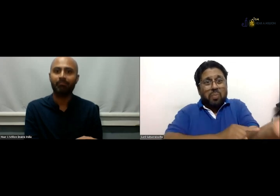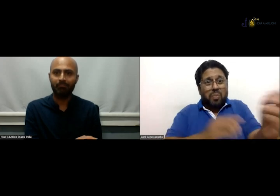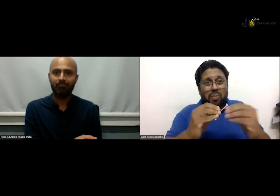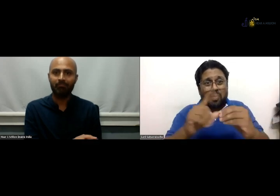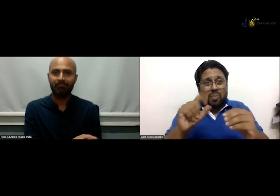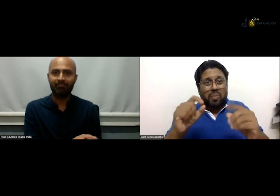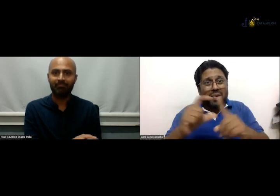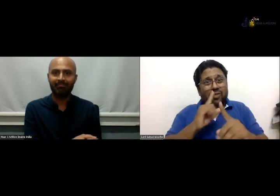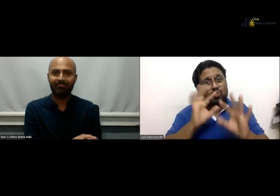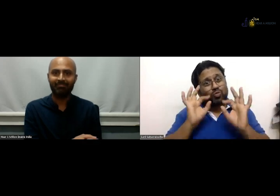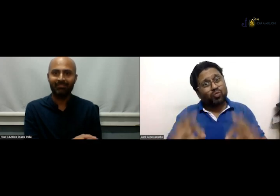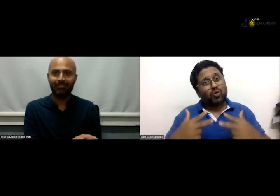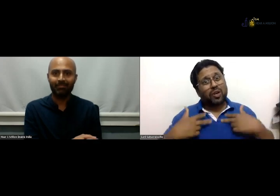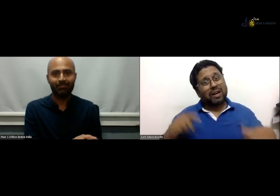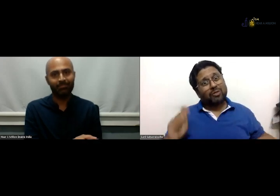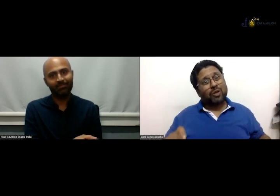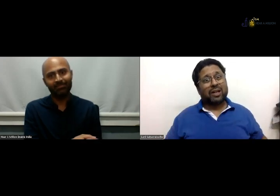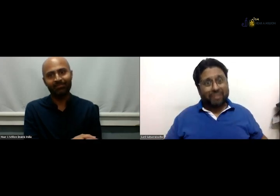about all that.